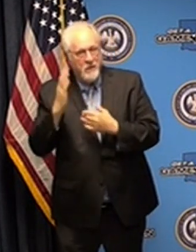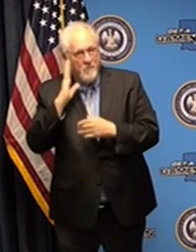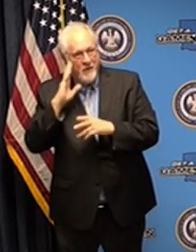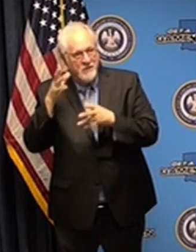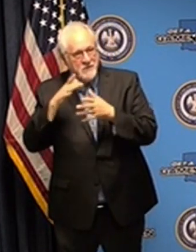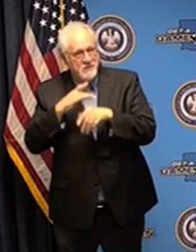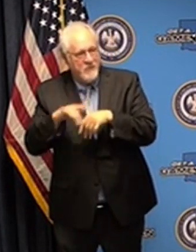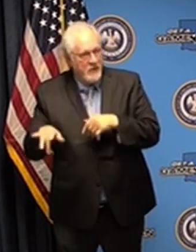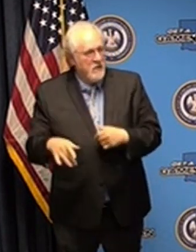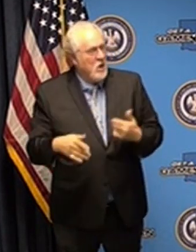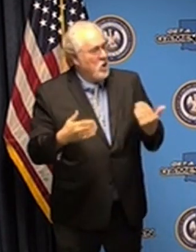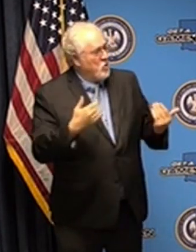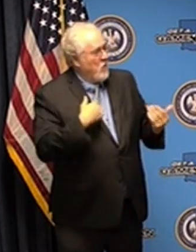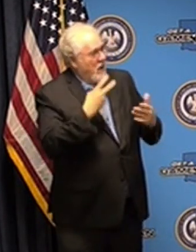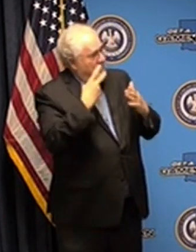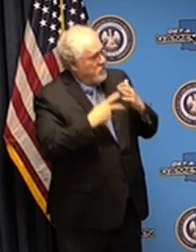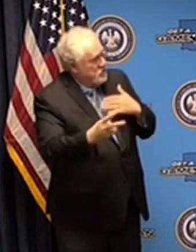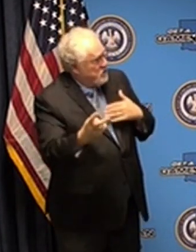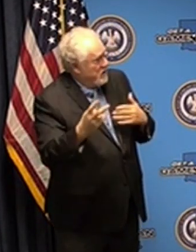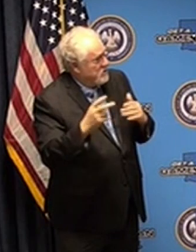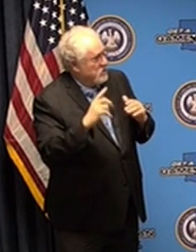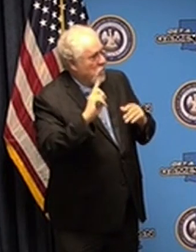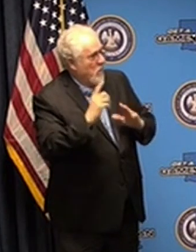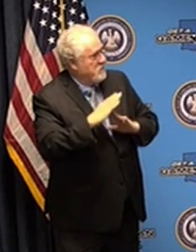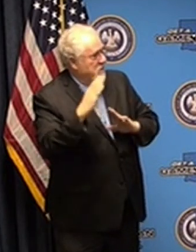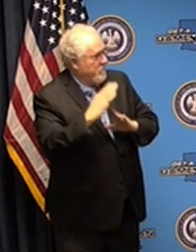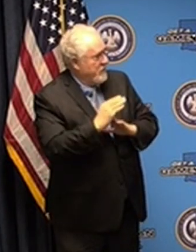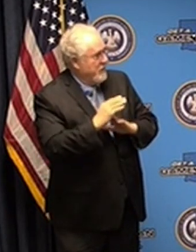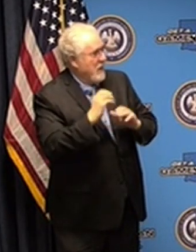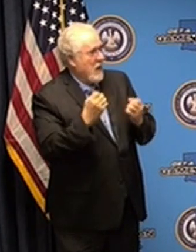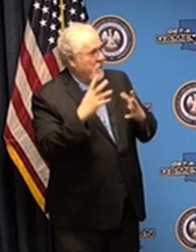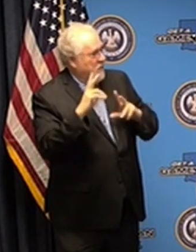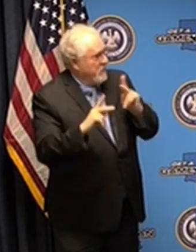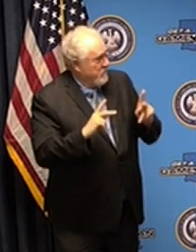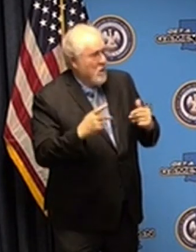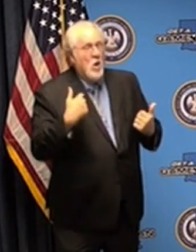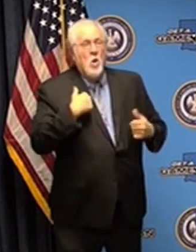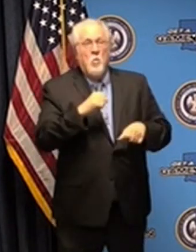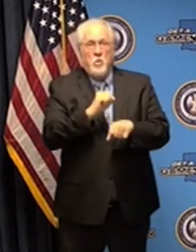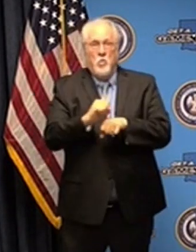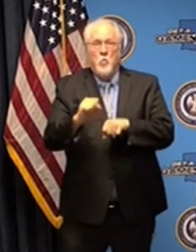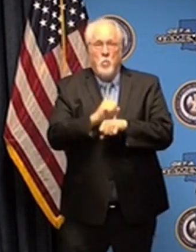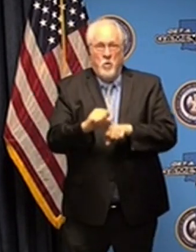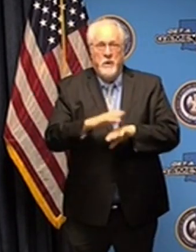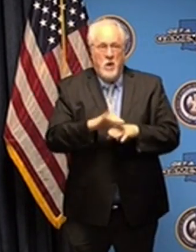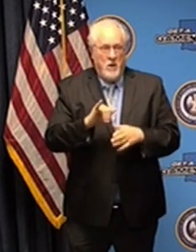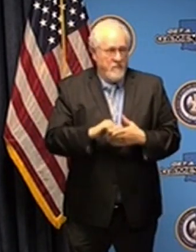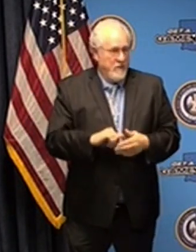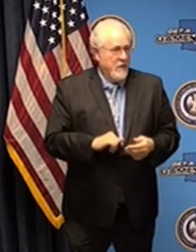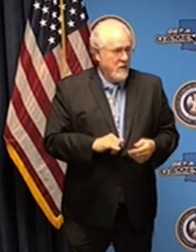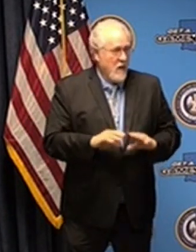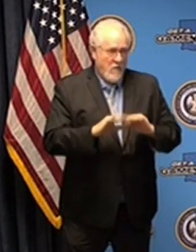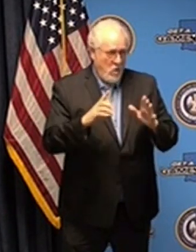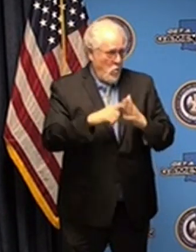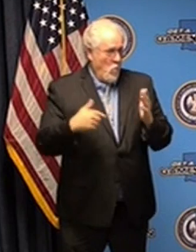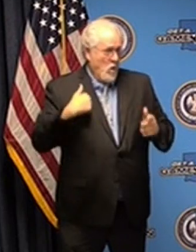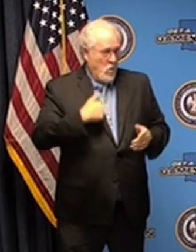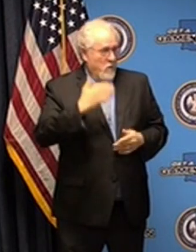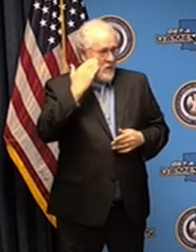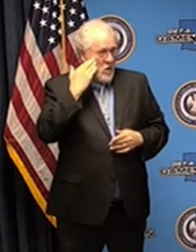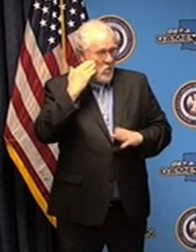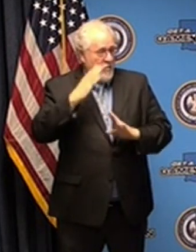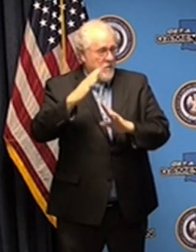for how far away this peak is, how many people may be infected during that peak? Yeah, well, we're working on that, and obviously what we know